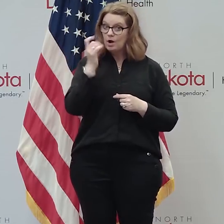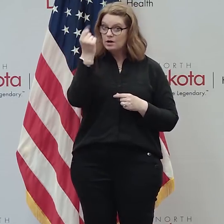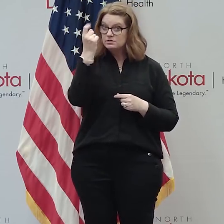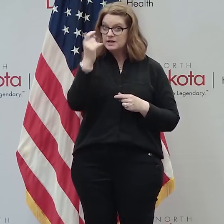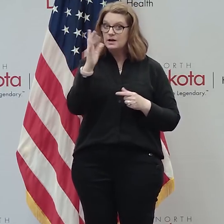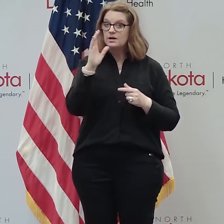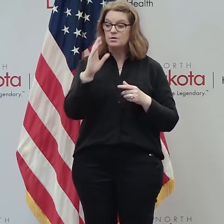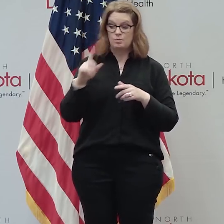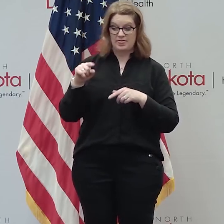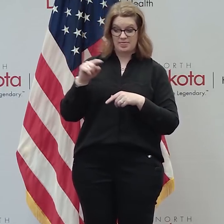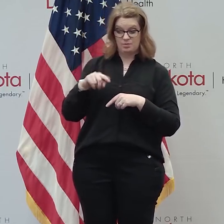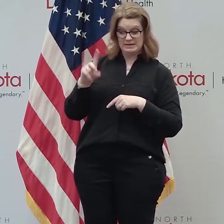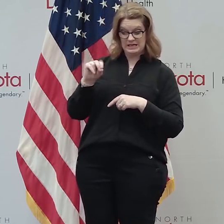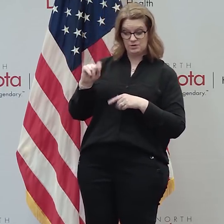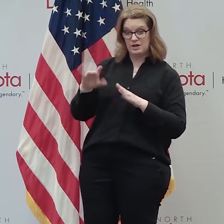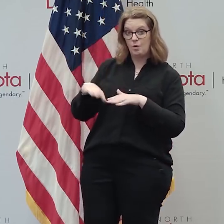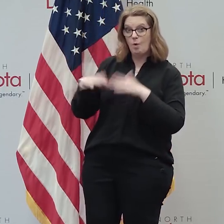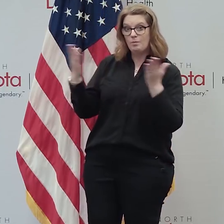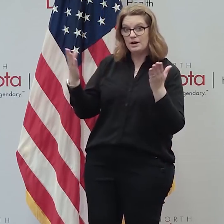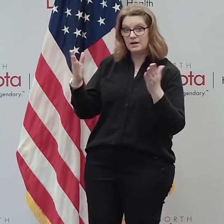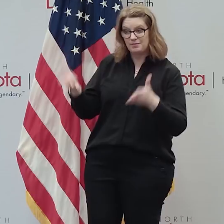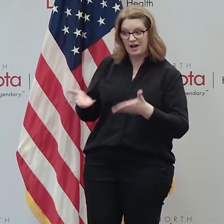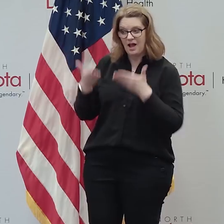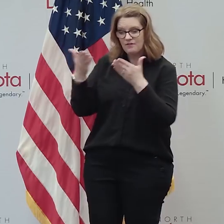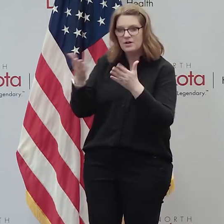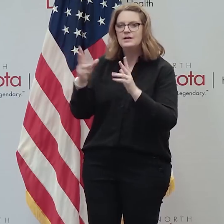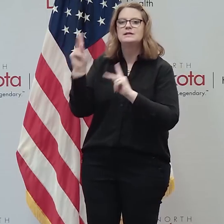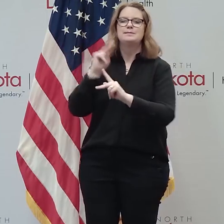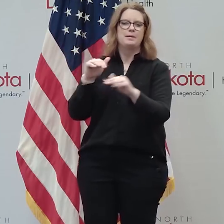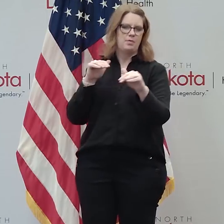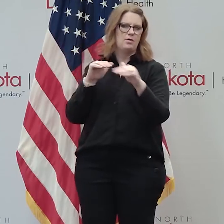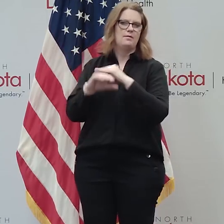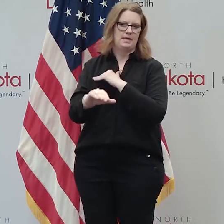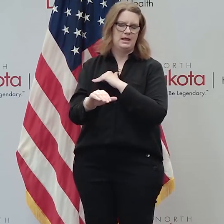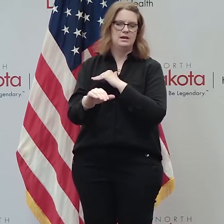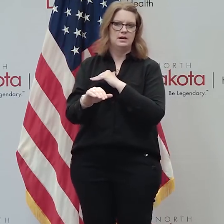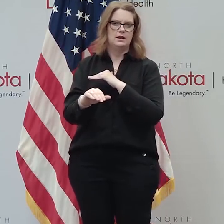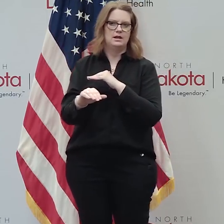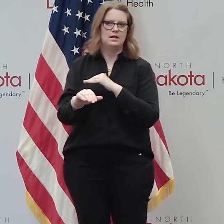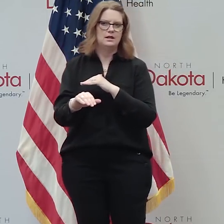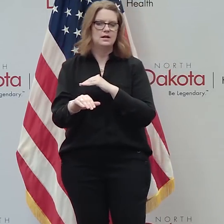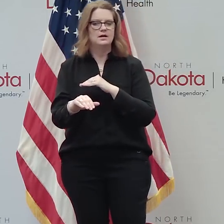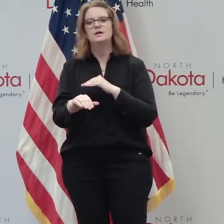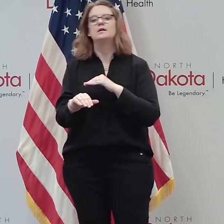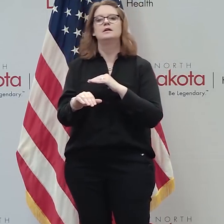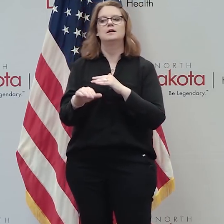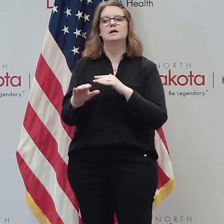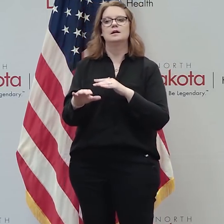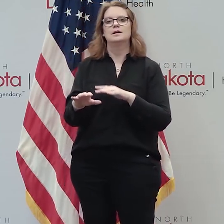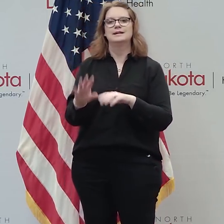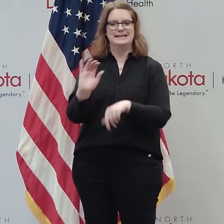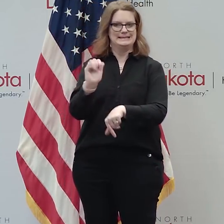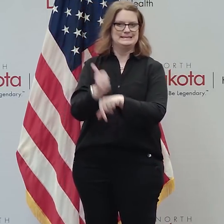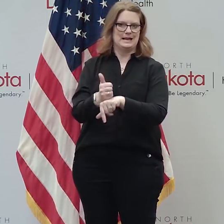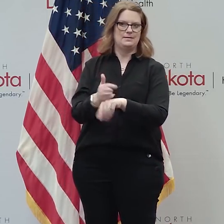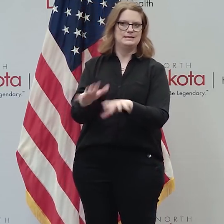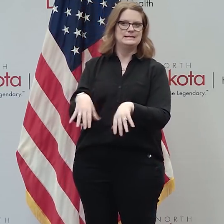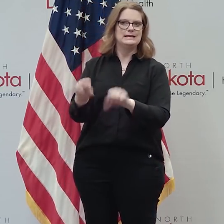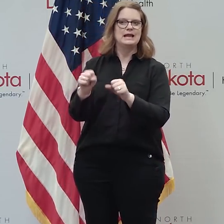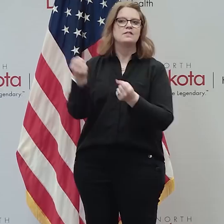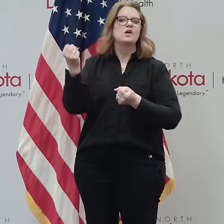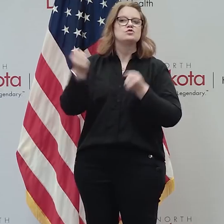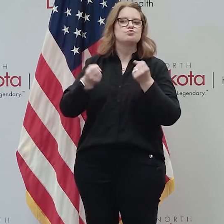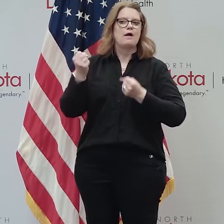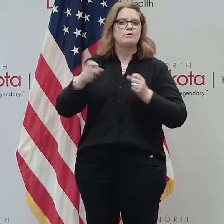offering when they open up by appointment is for people to come in and get set up to get their